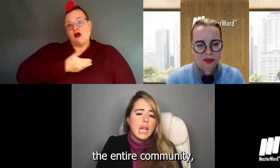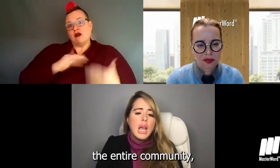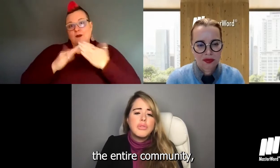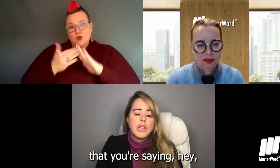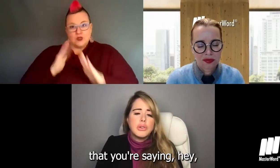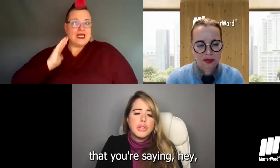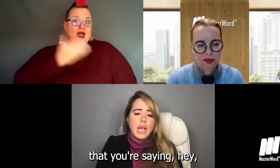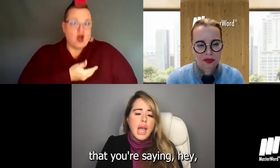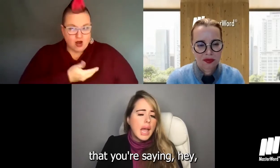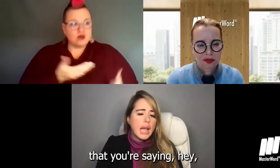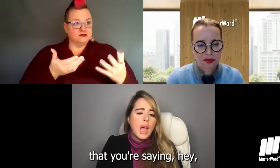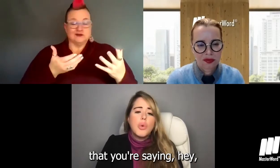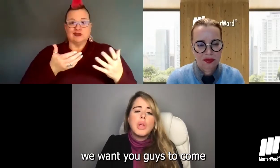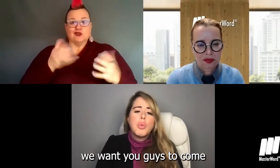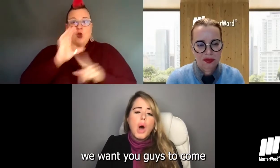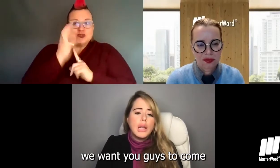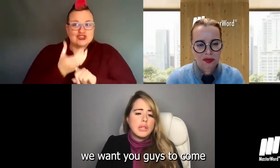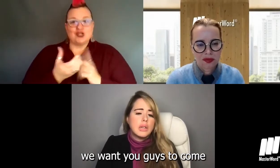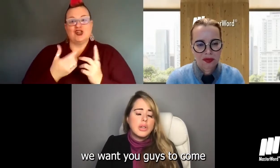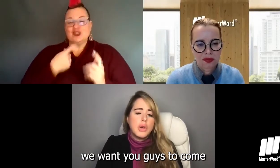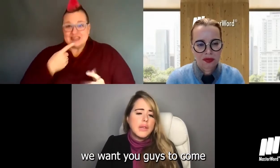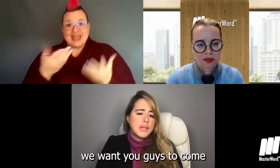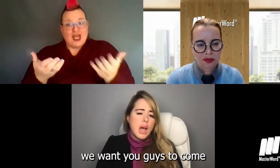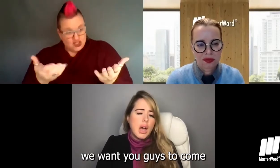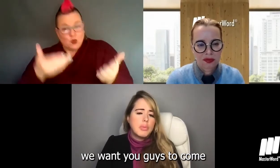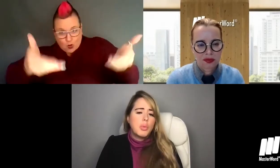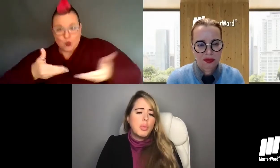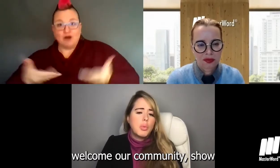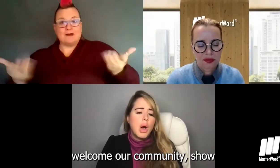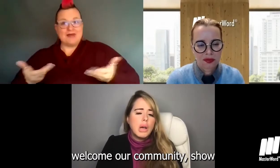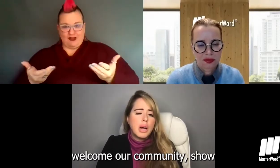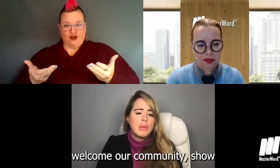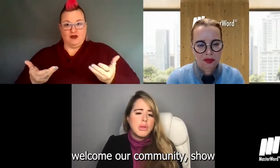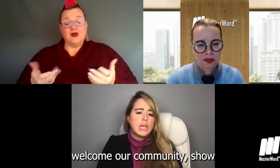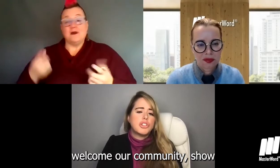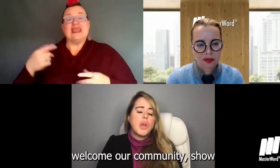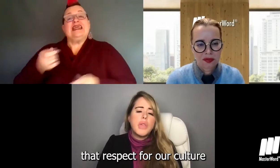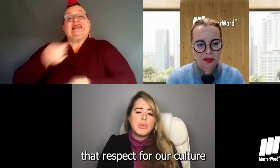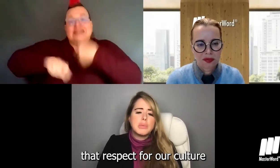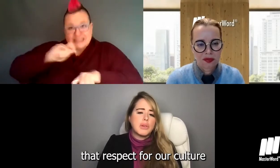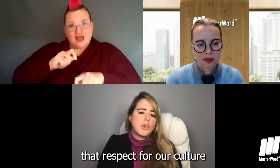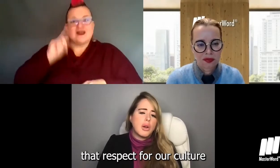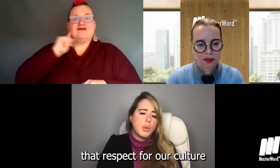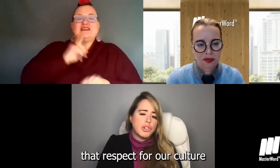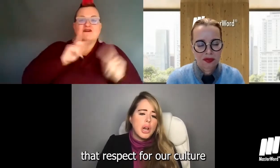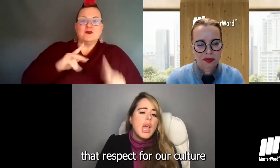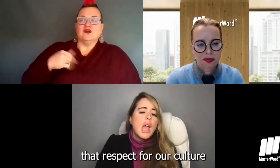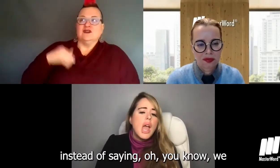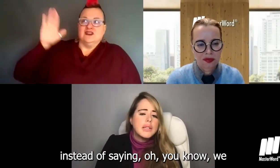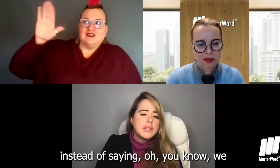that you're saying hey we want you guys to come welcome our community show that respect for our culture. Instead